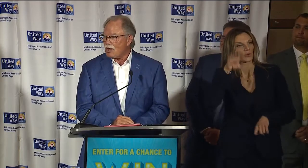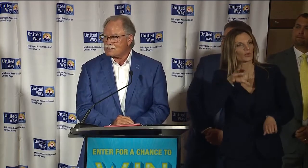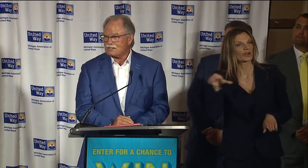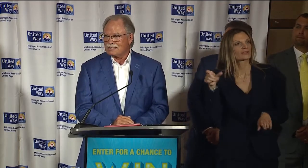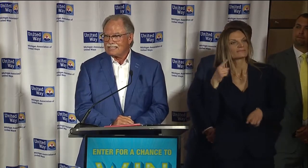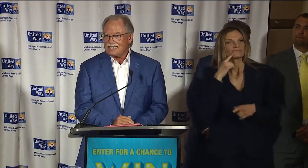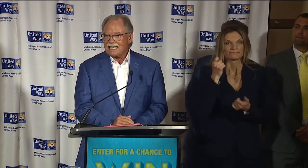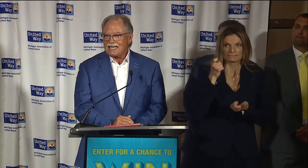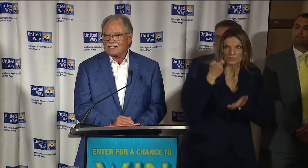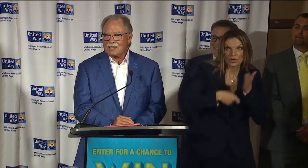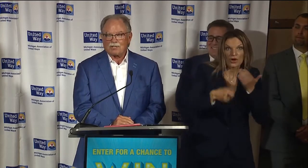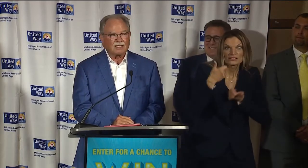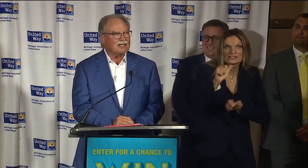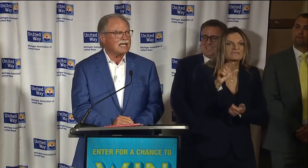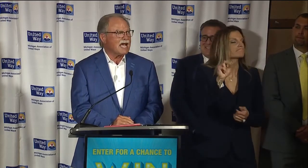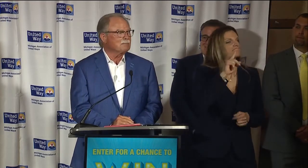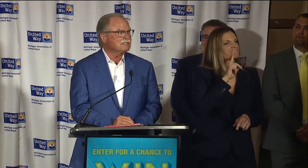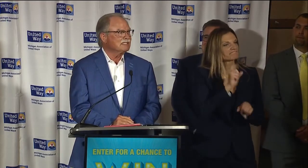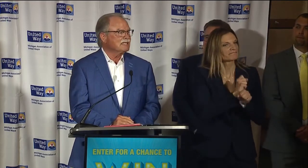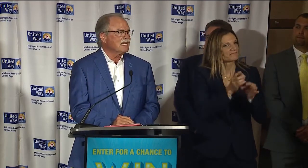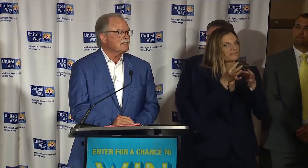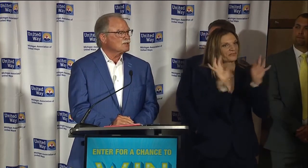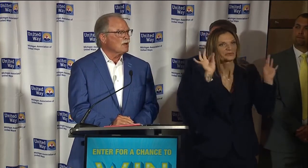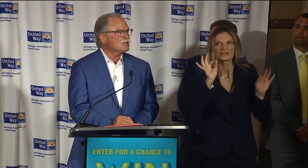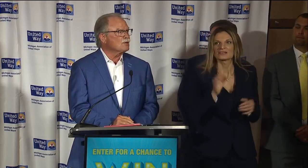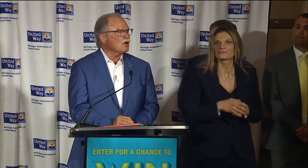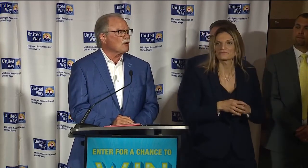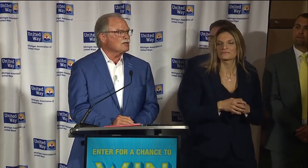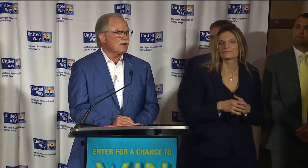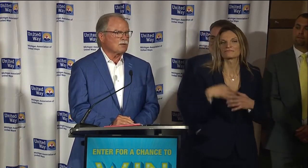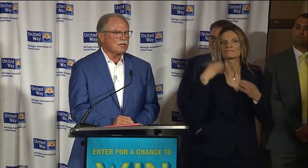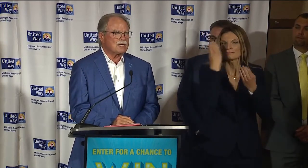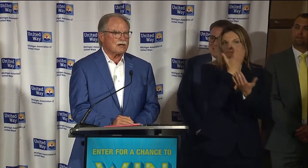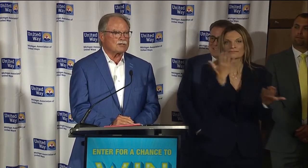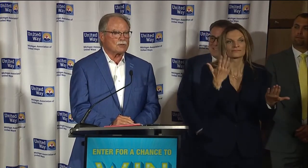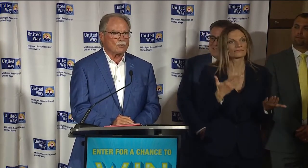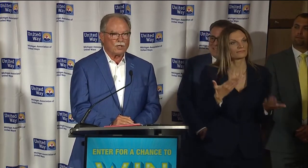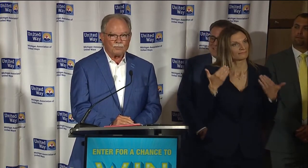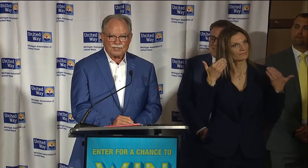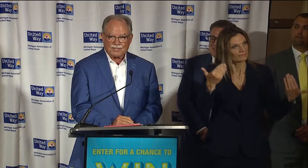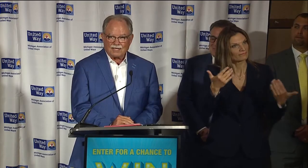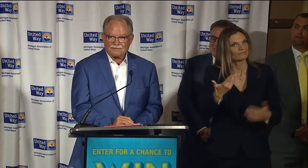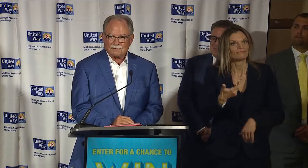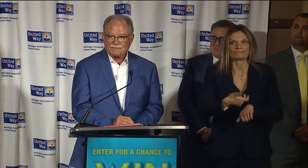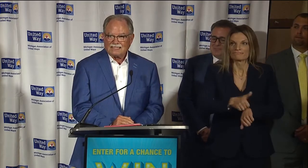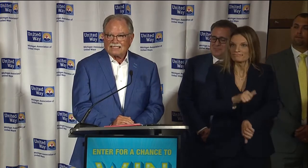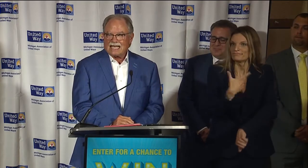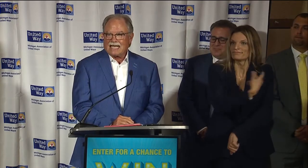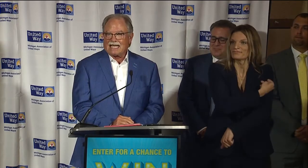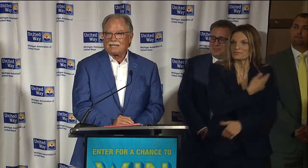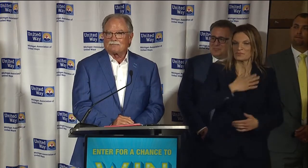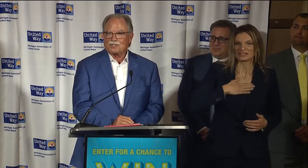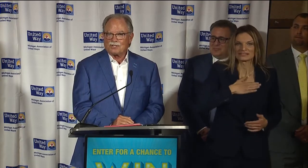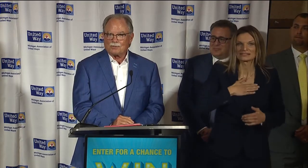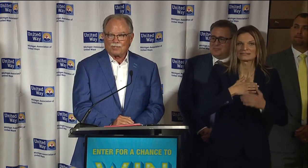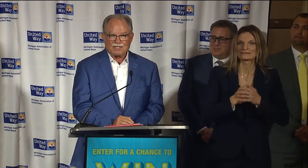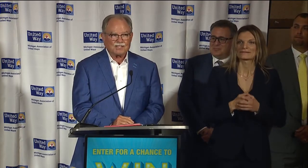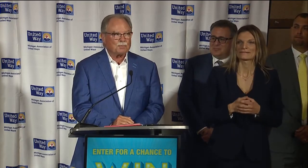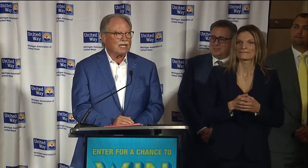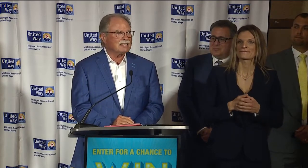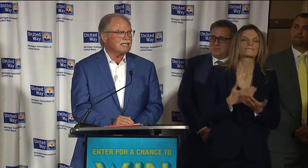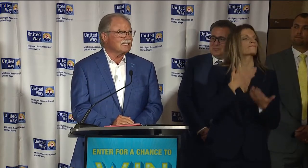no cost except a little time. So I want to encourage everyone here to roll up your sleeves,